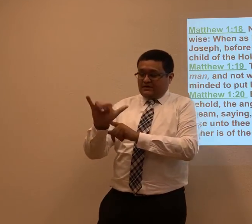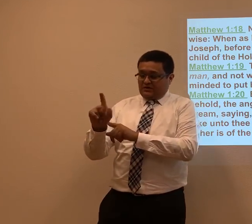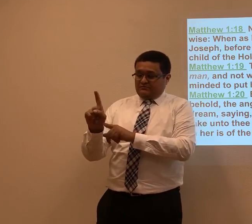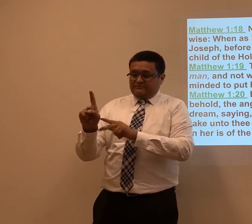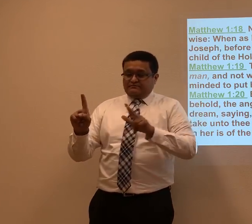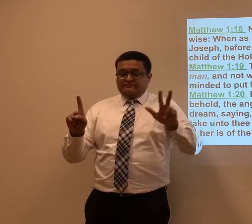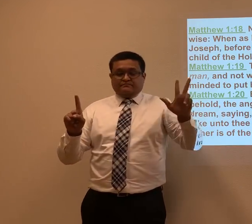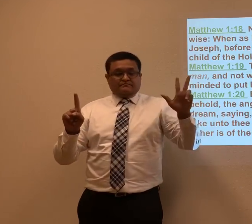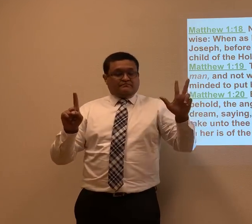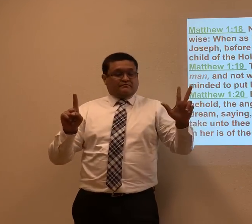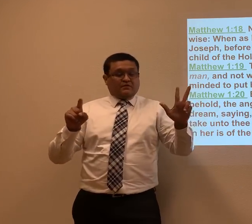So Mary...